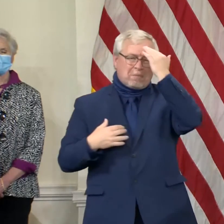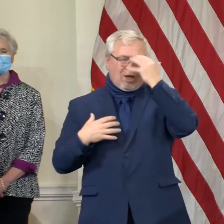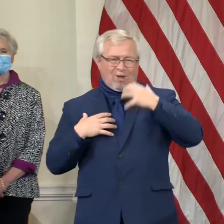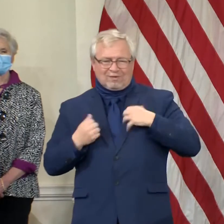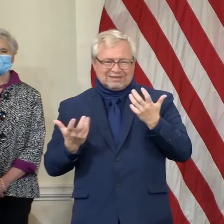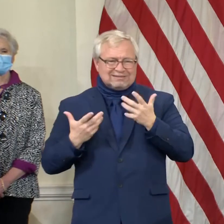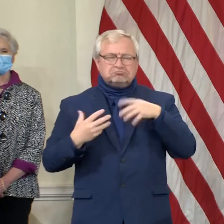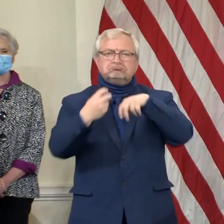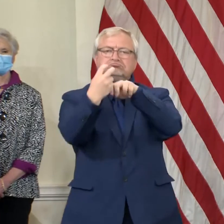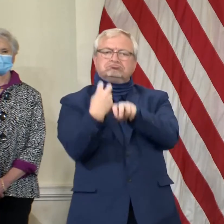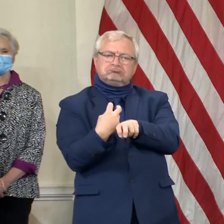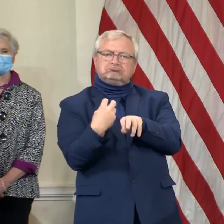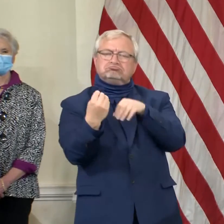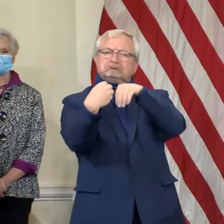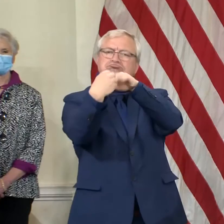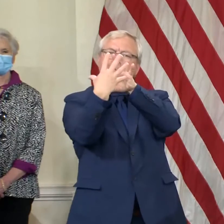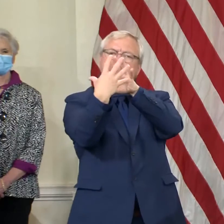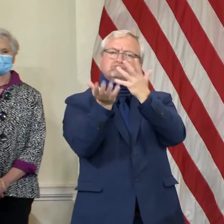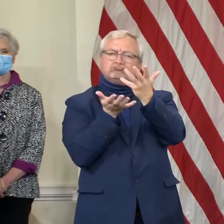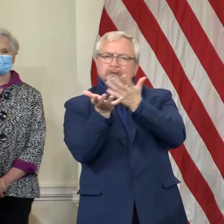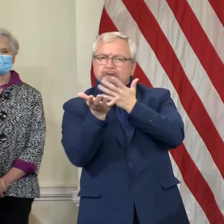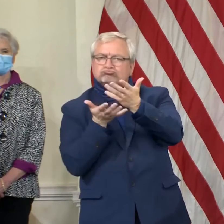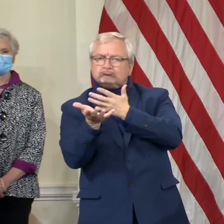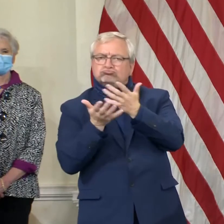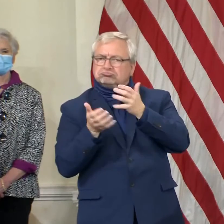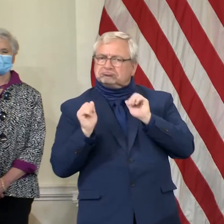is available to do so right now.